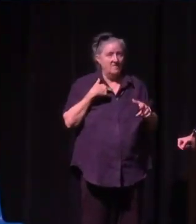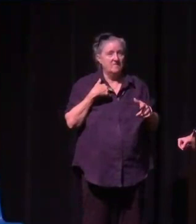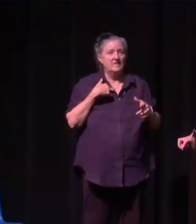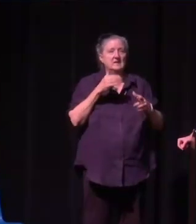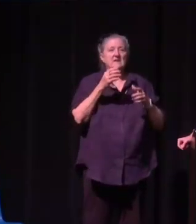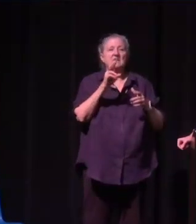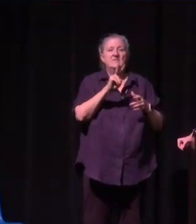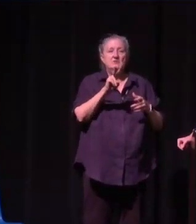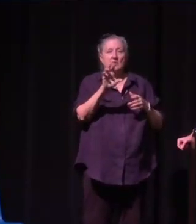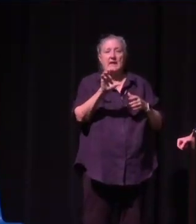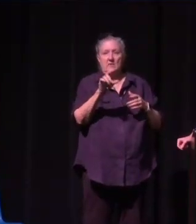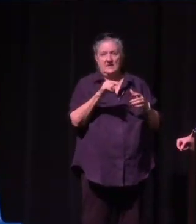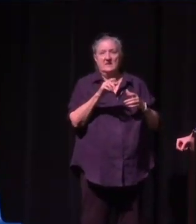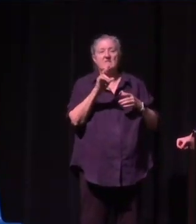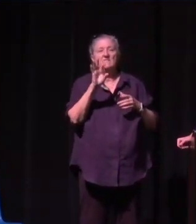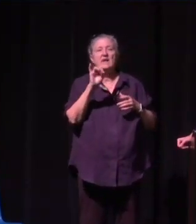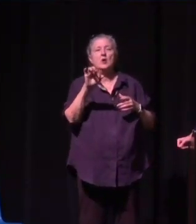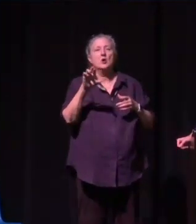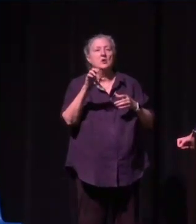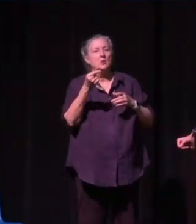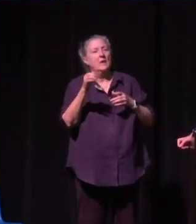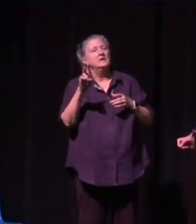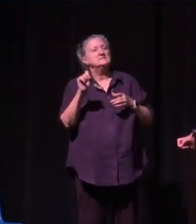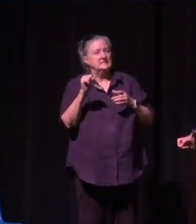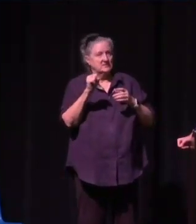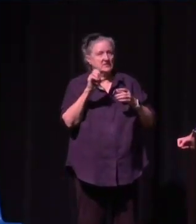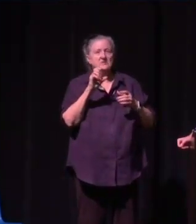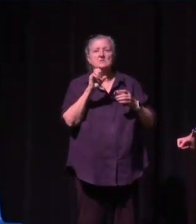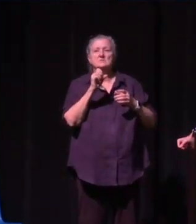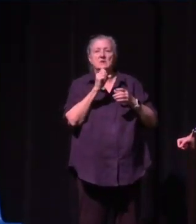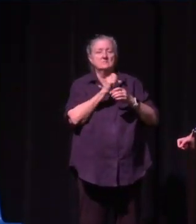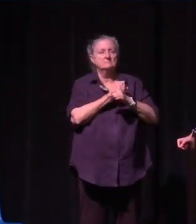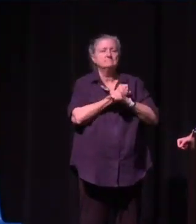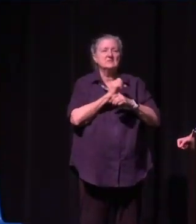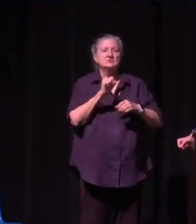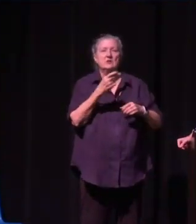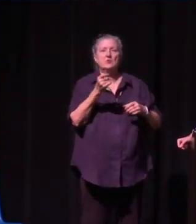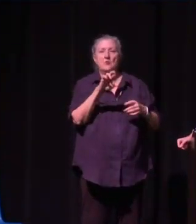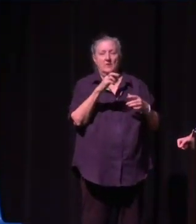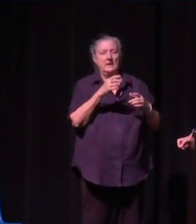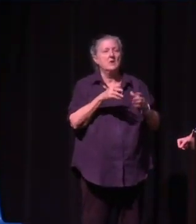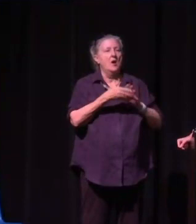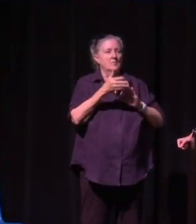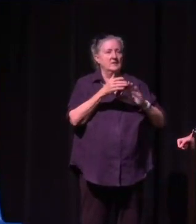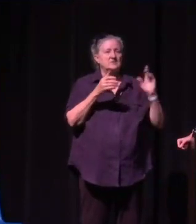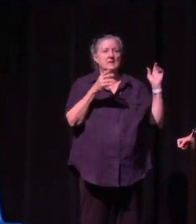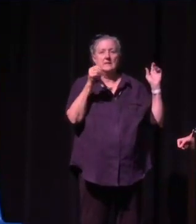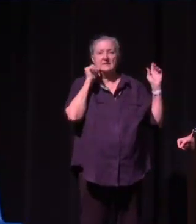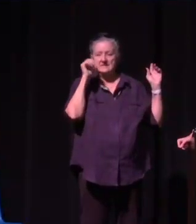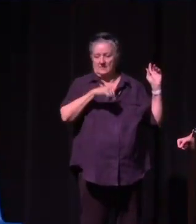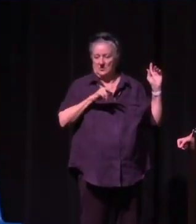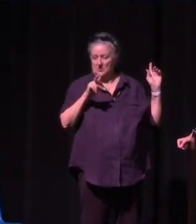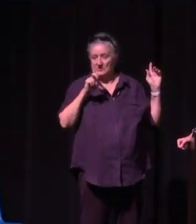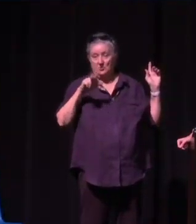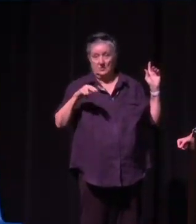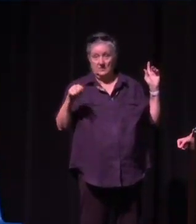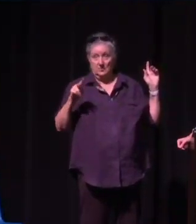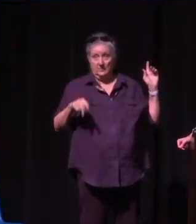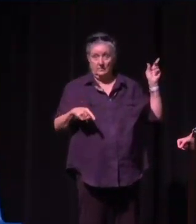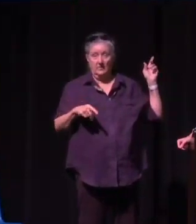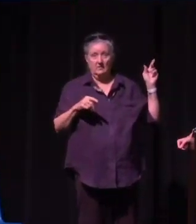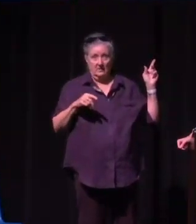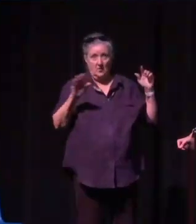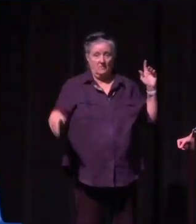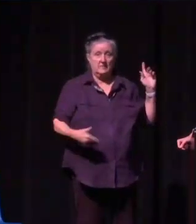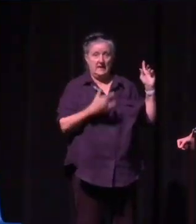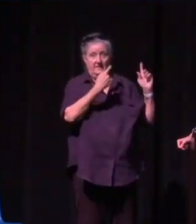our Ventura County Fairgrounds shelter in operation. Last night we had 222